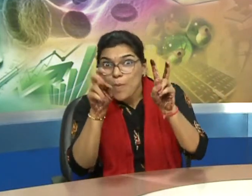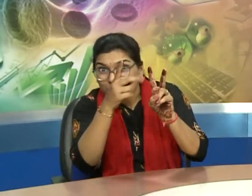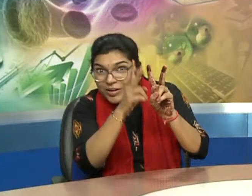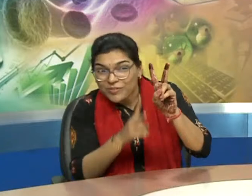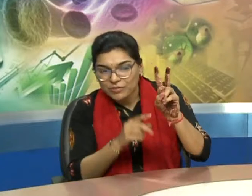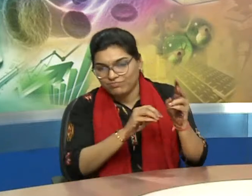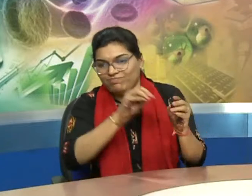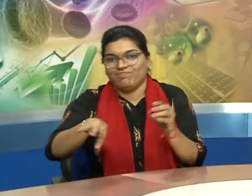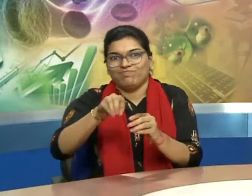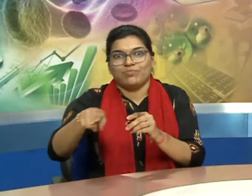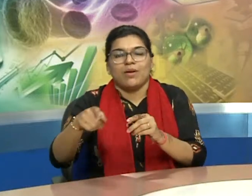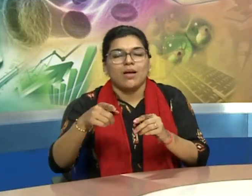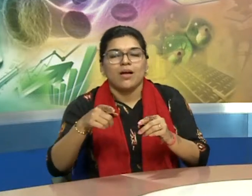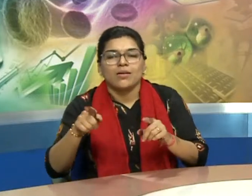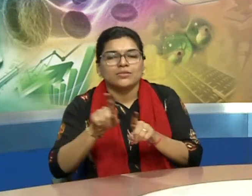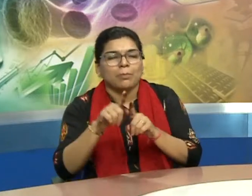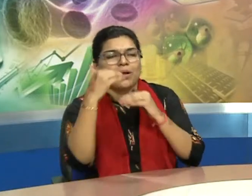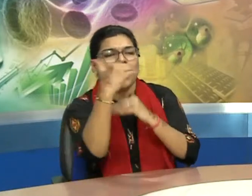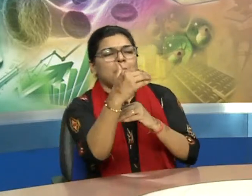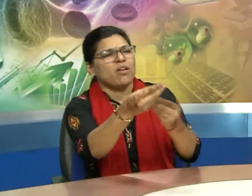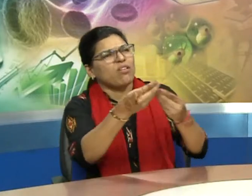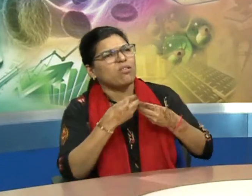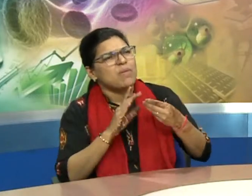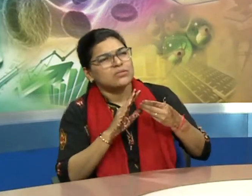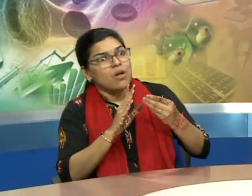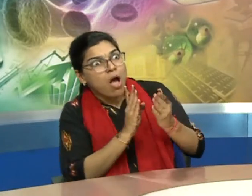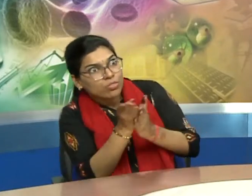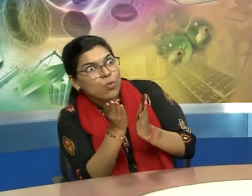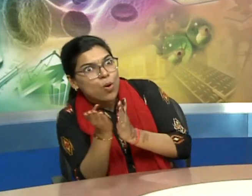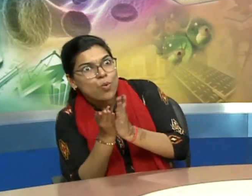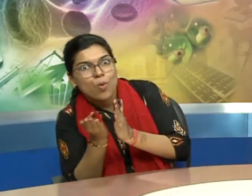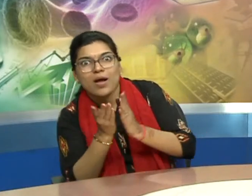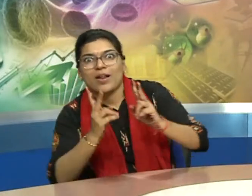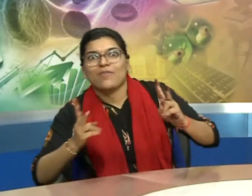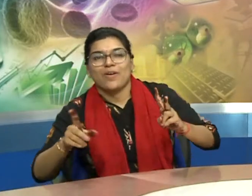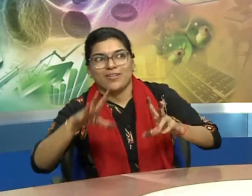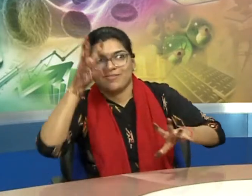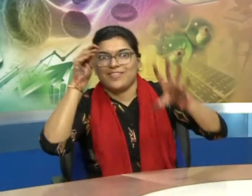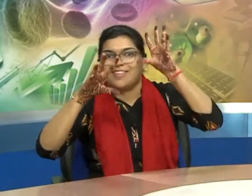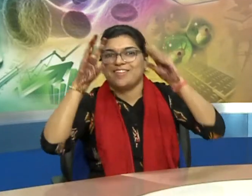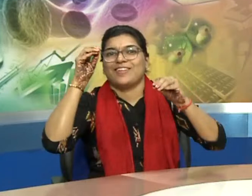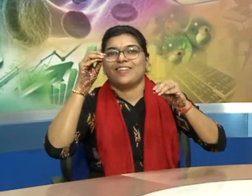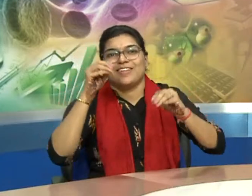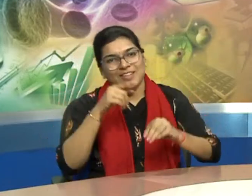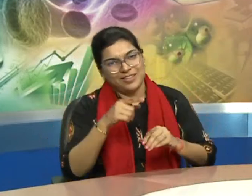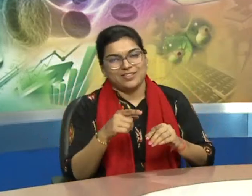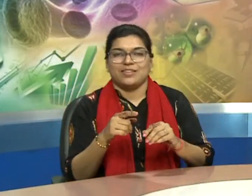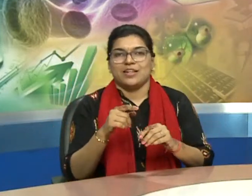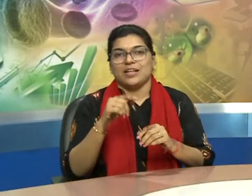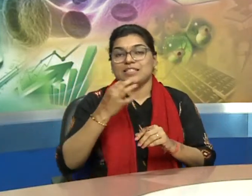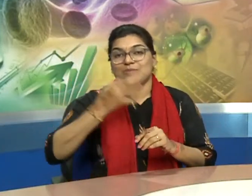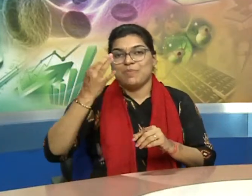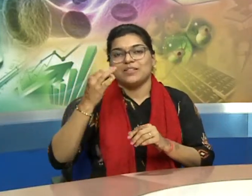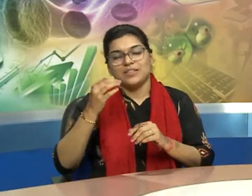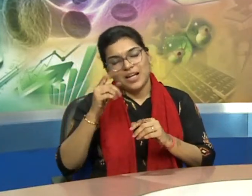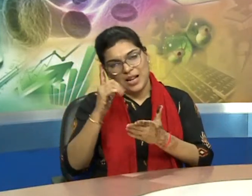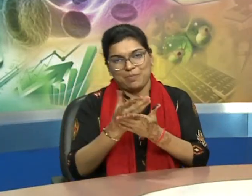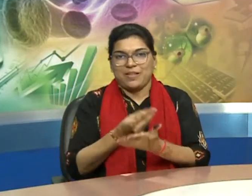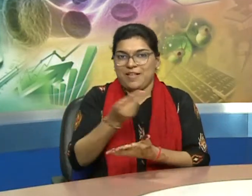differently abled people. So accordingly, the materials can be kept there.